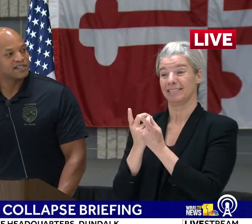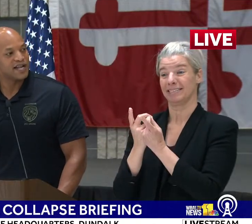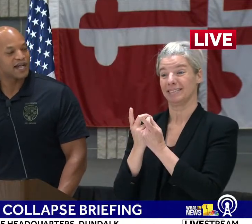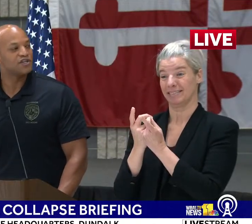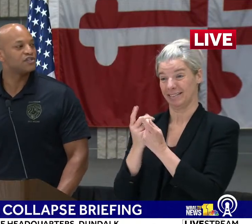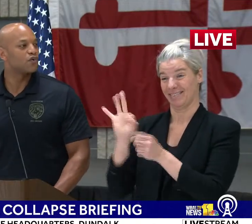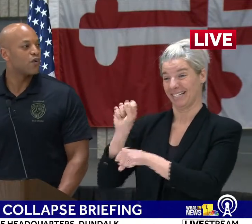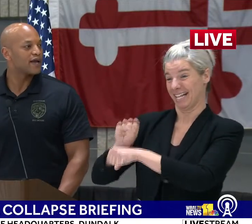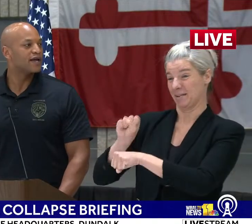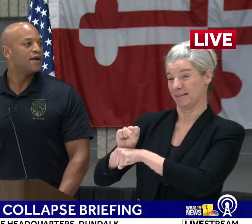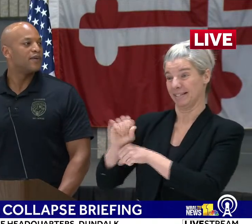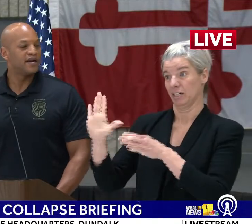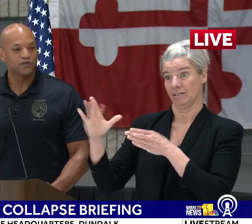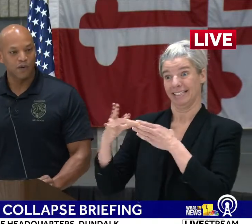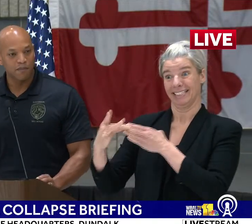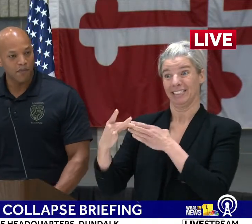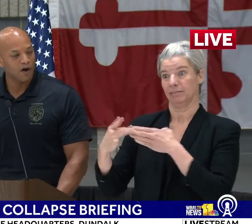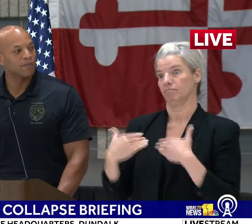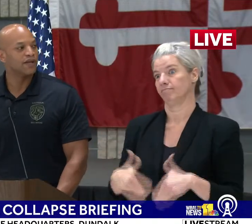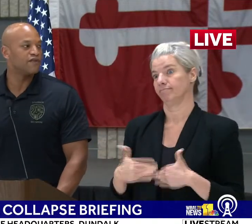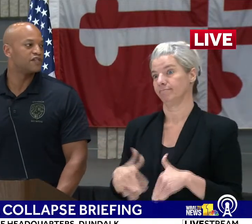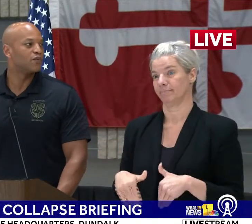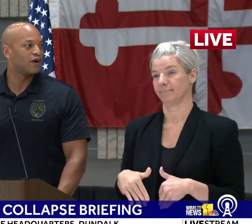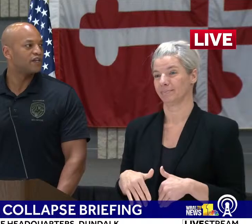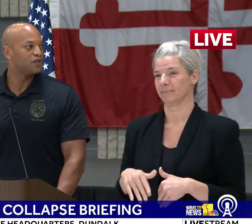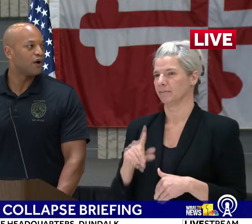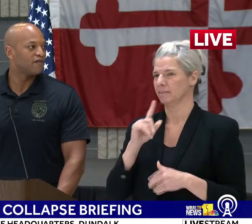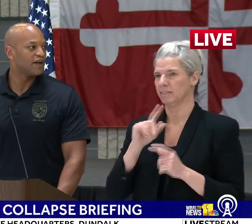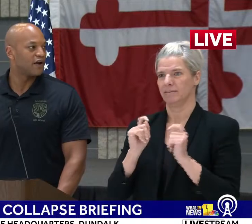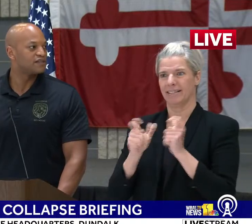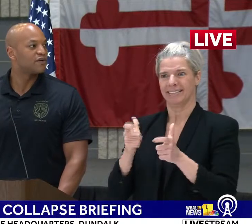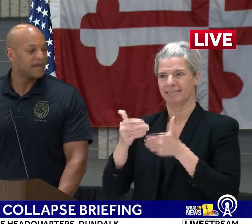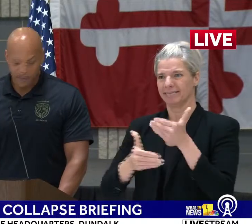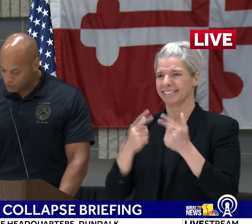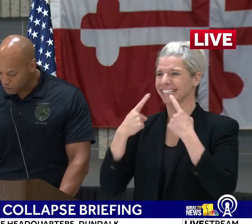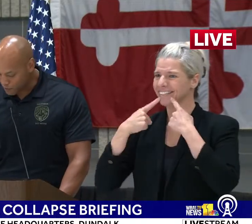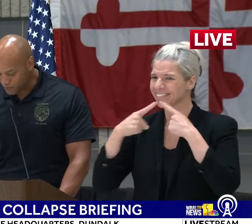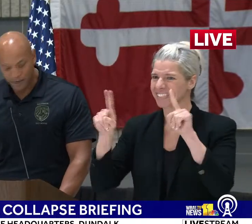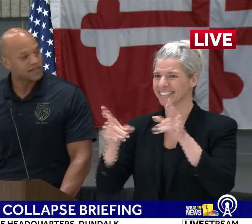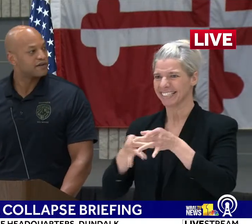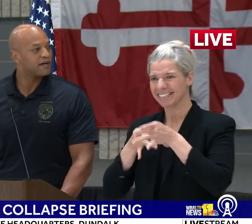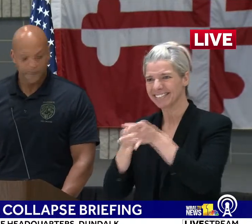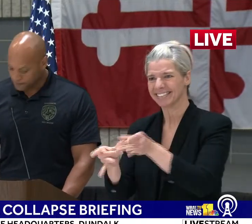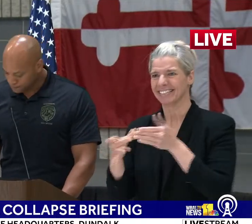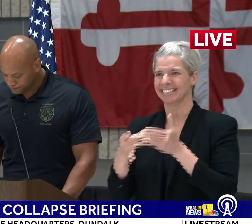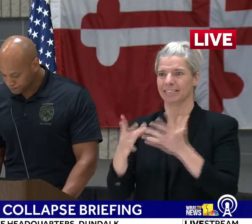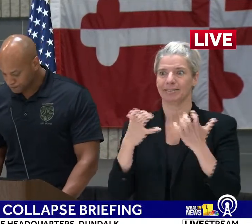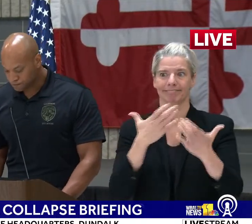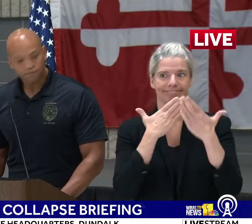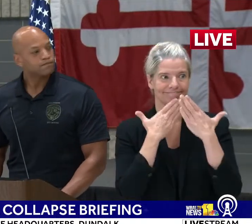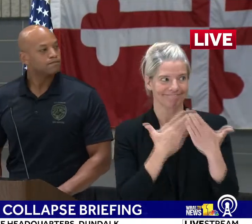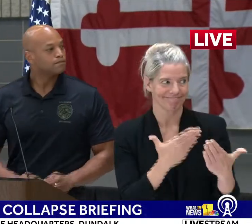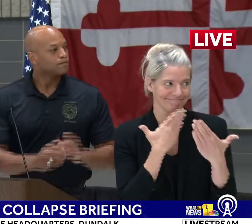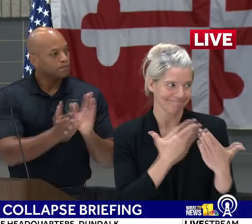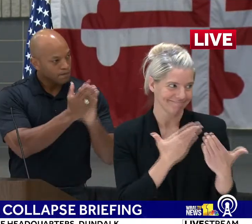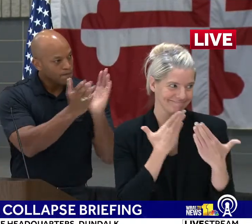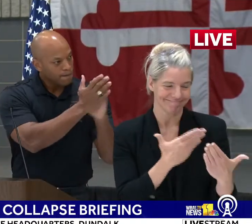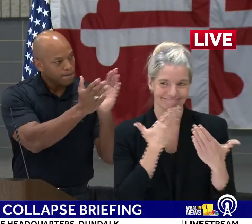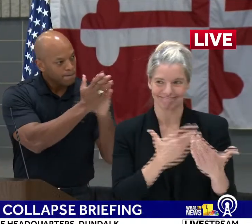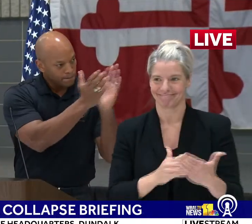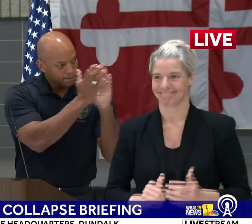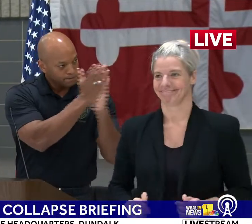leadership. This is not just quick, but it is remarkably efficient work that you all have led on. So thank you so much, Madam Secretary.